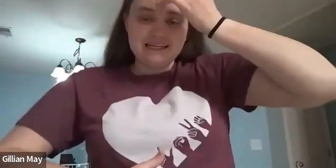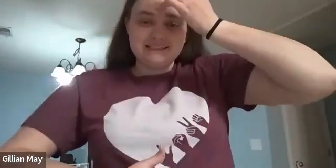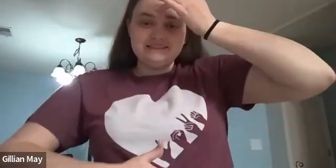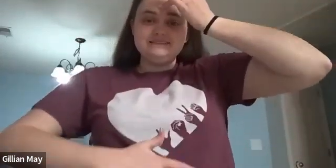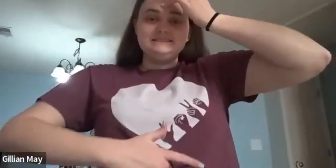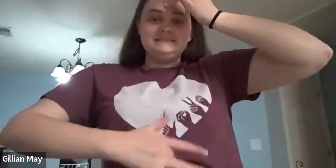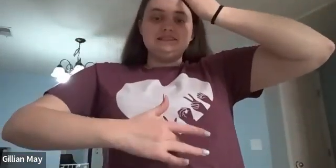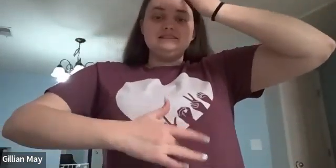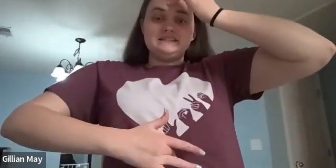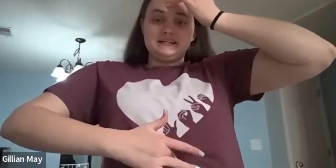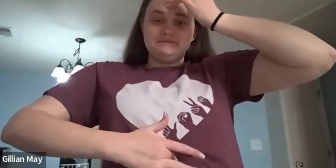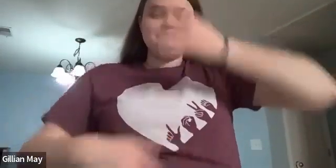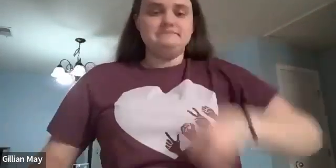sick. Sick.